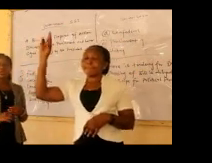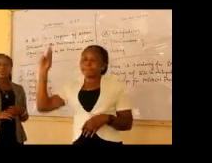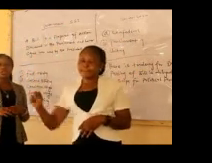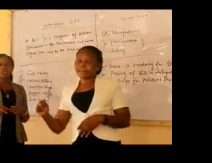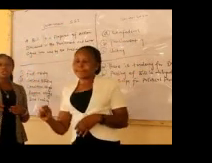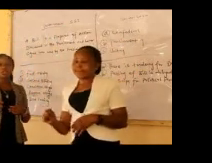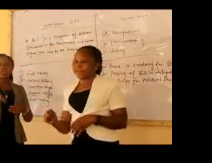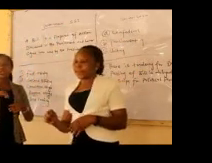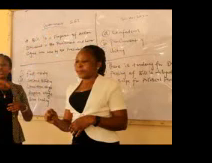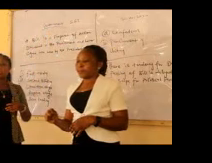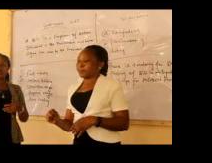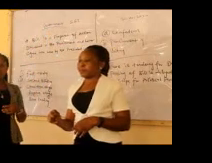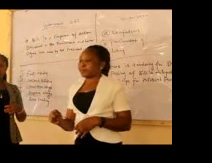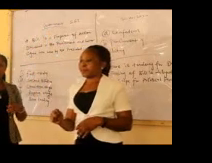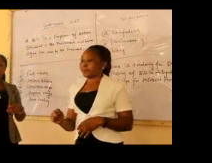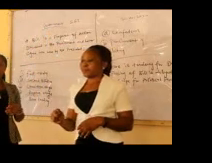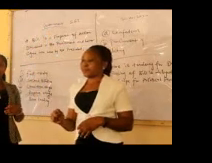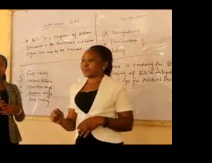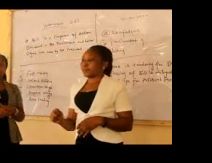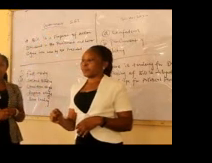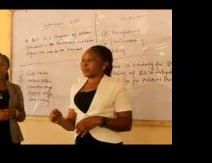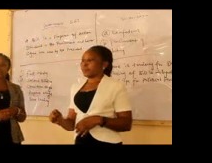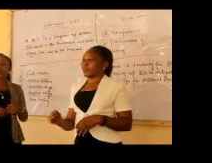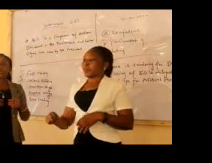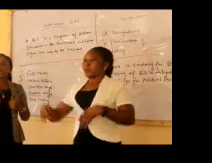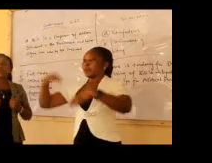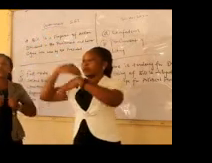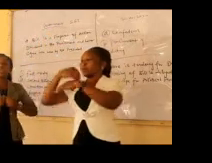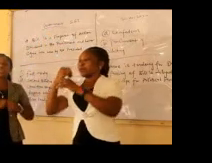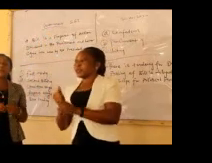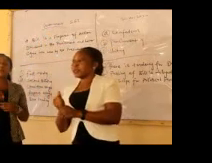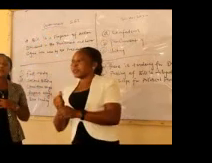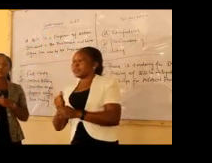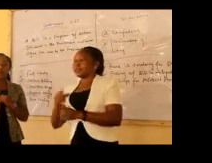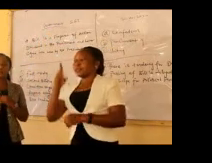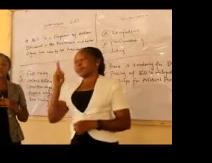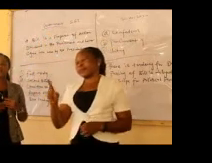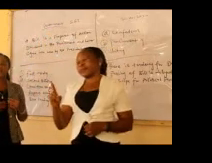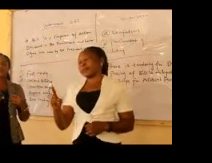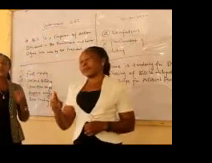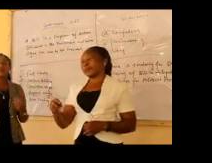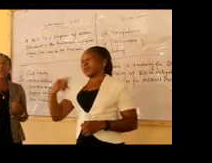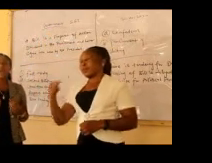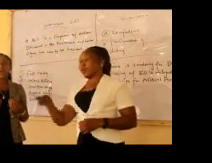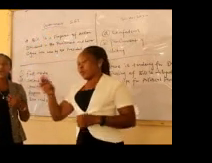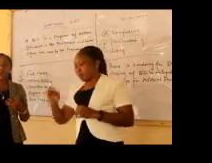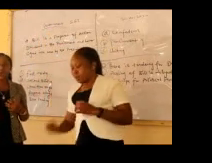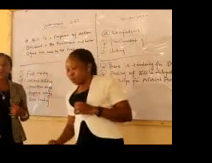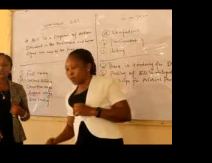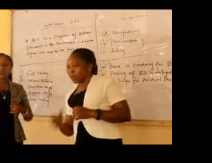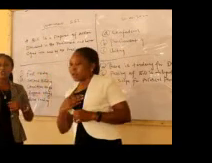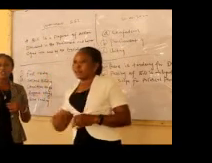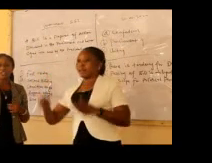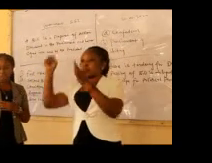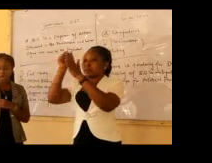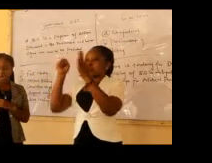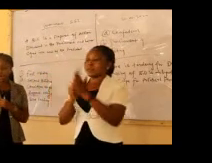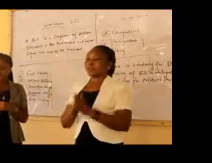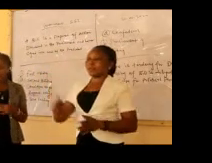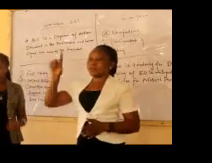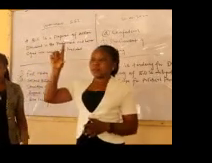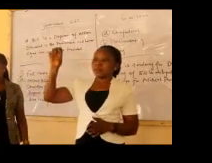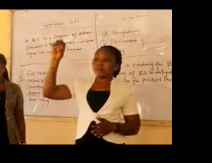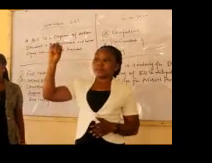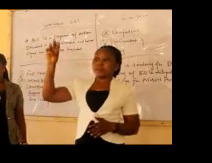what? In the central level. And he also gave them the power to do what? To make laws within